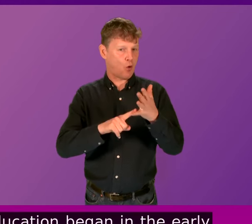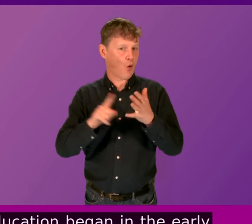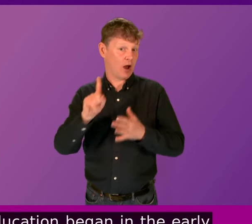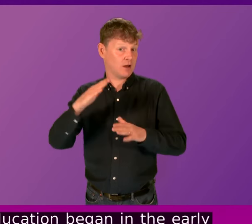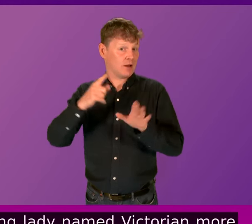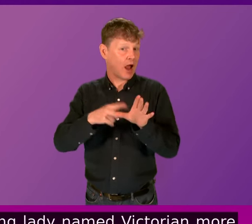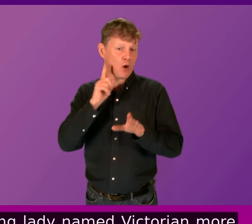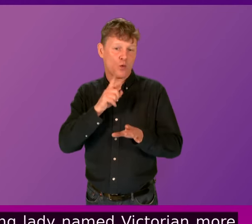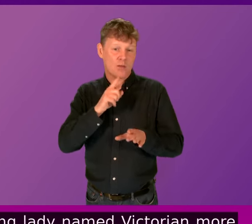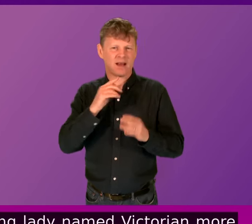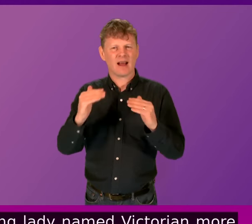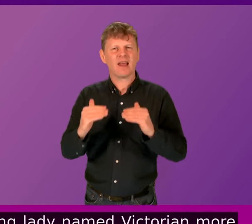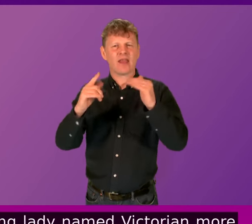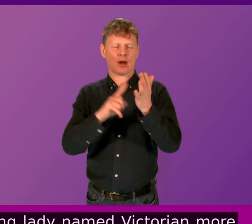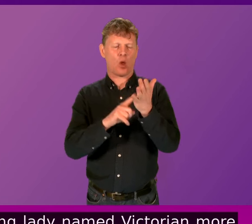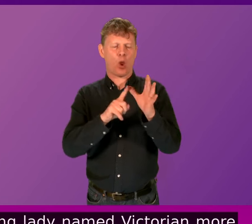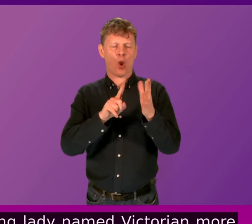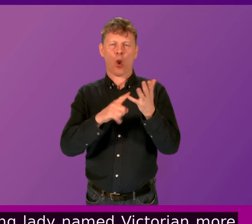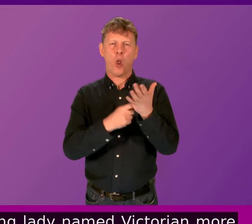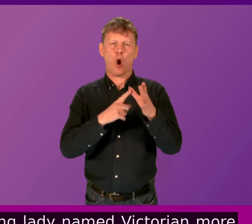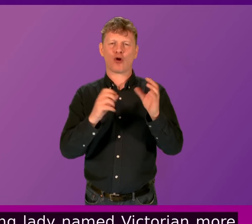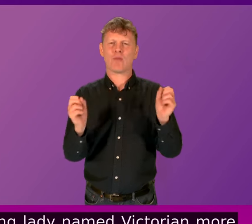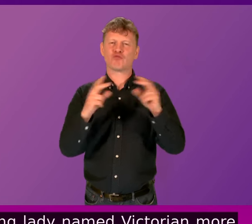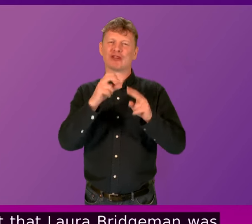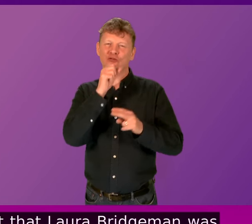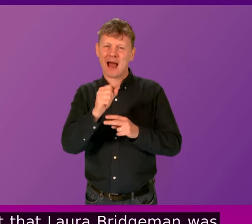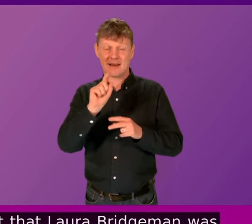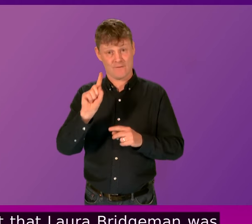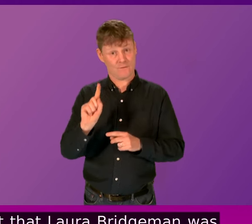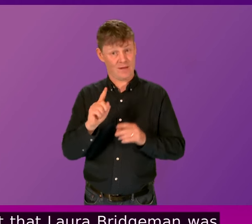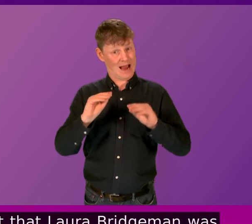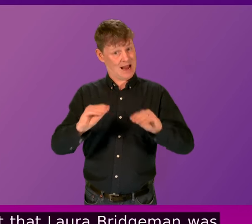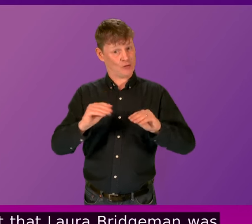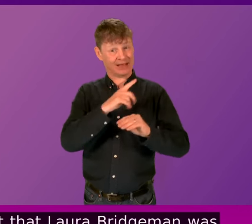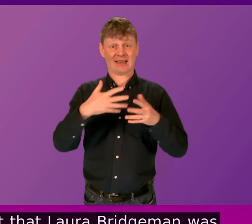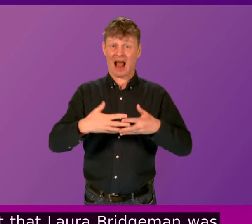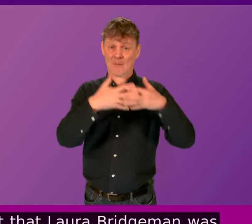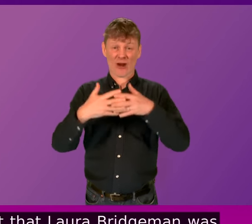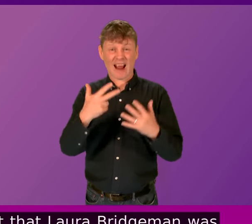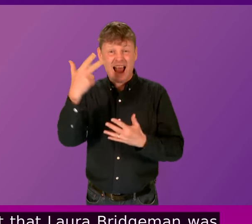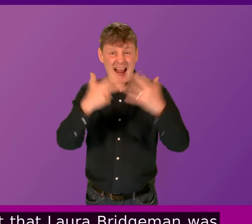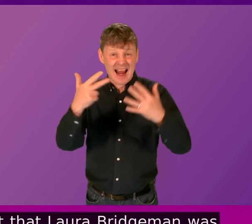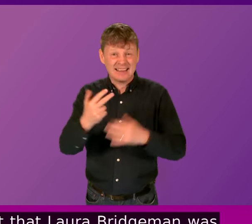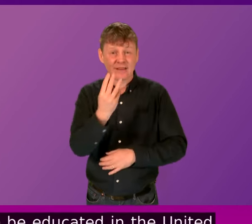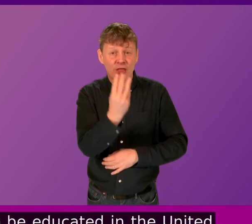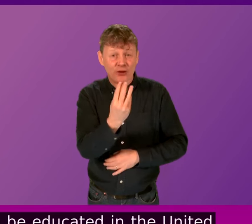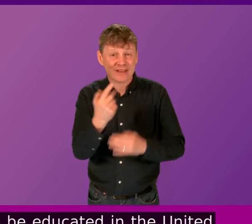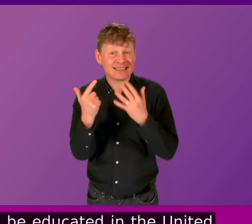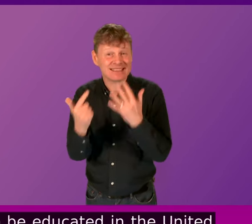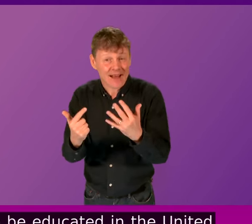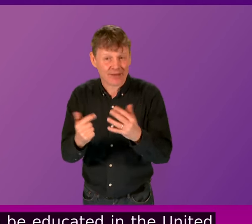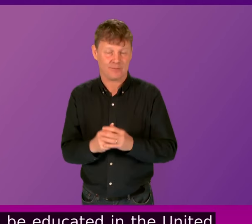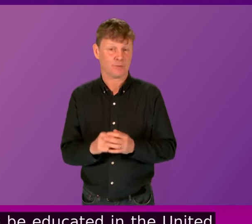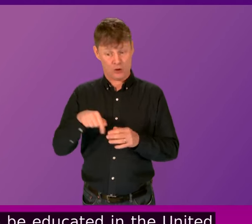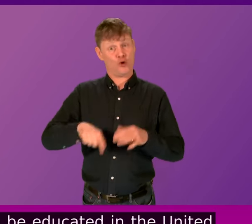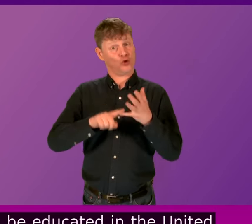That Laura Bridgman was the first deafblind person to be educated in the United States back in 1837. And that the UK